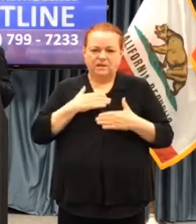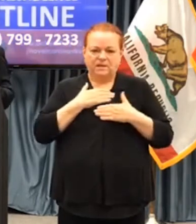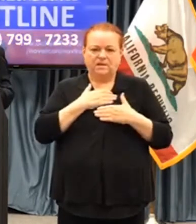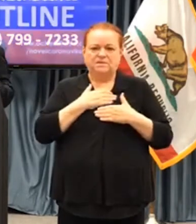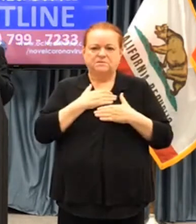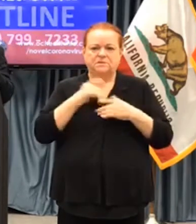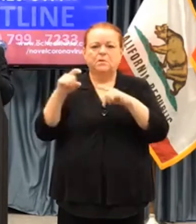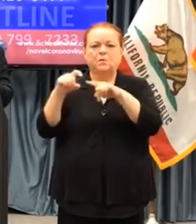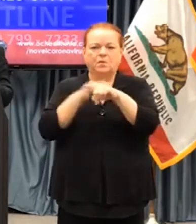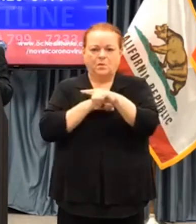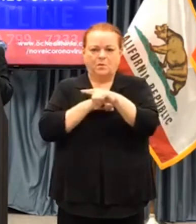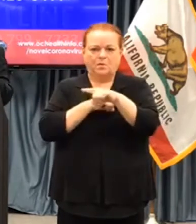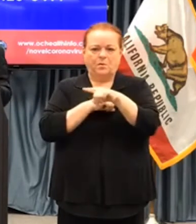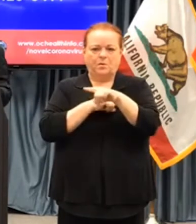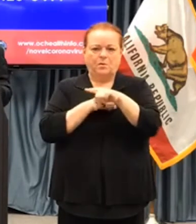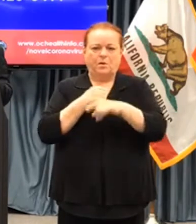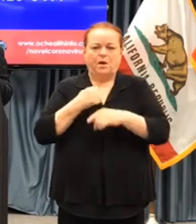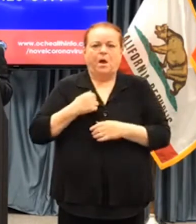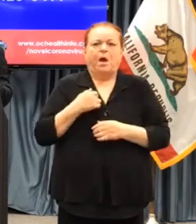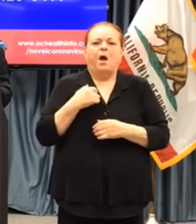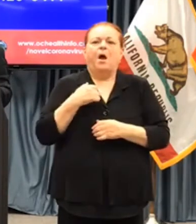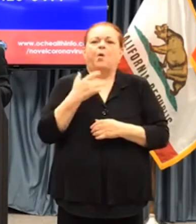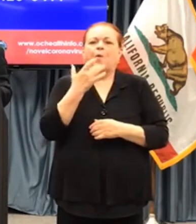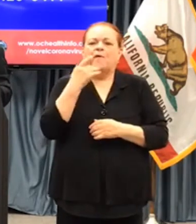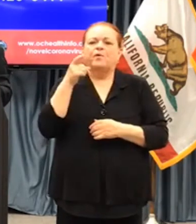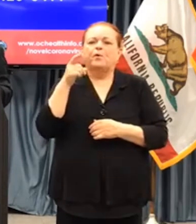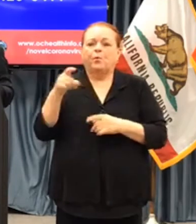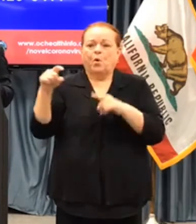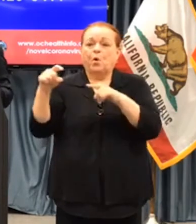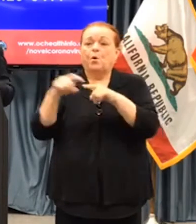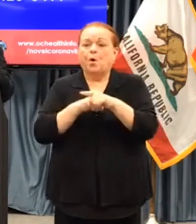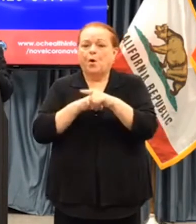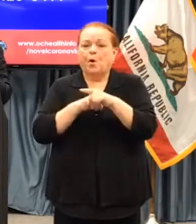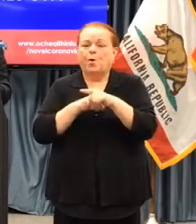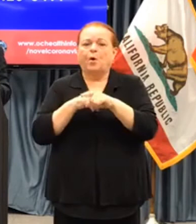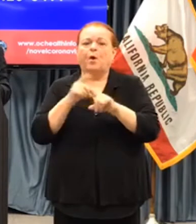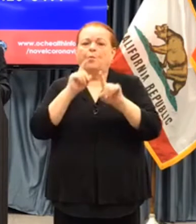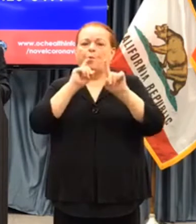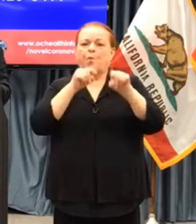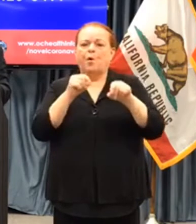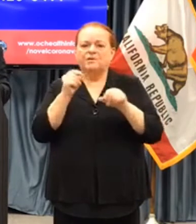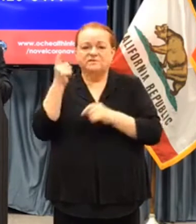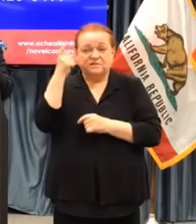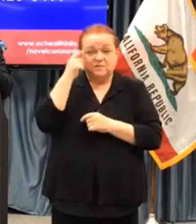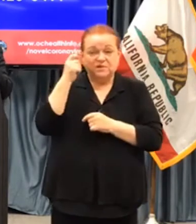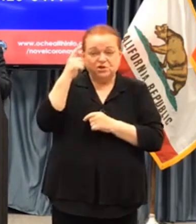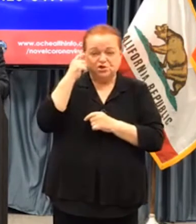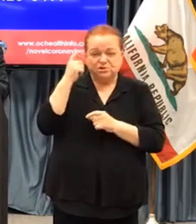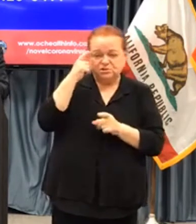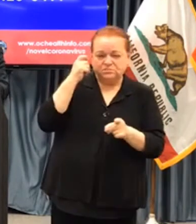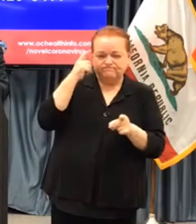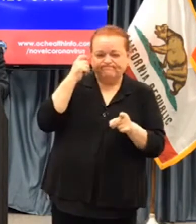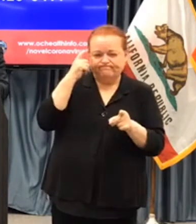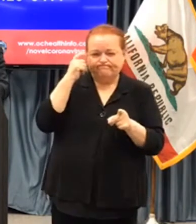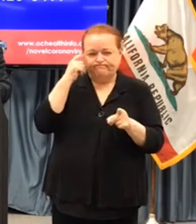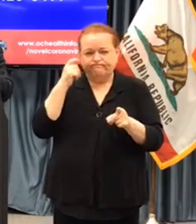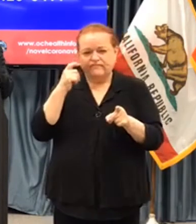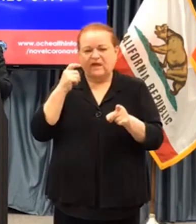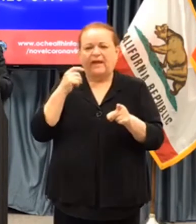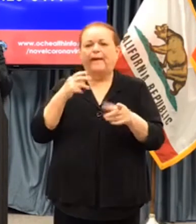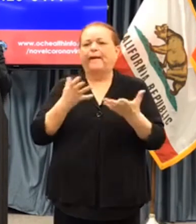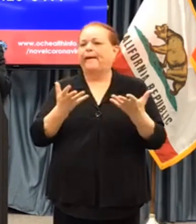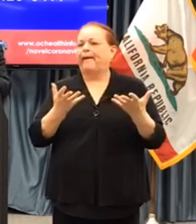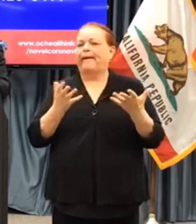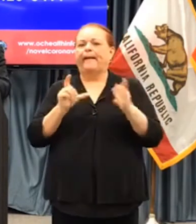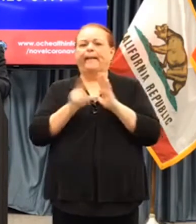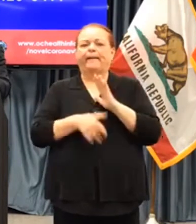I would much rather have you call and report suspicious activity and be wrong than